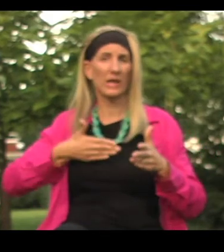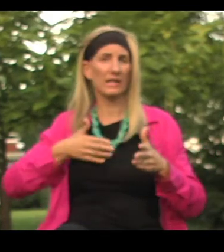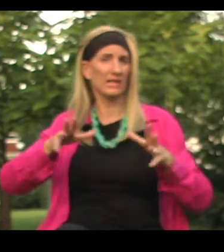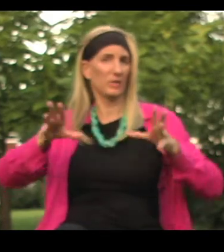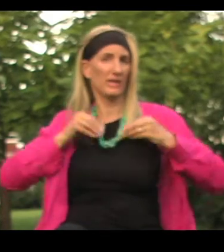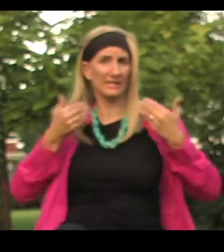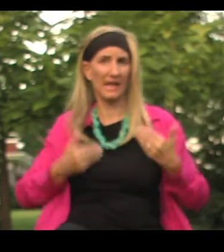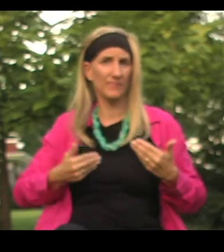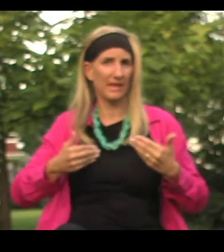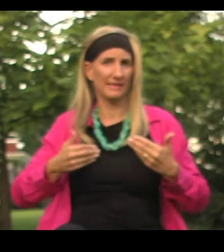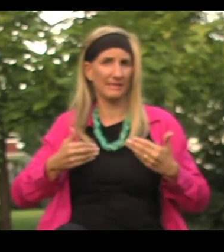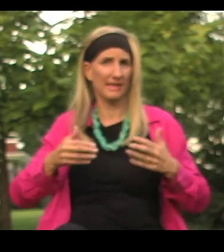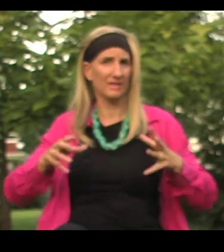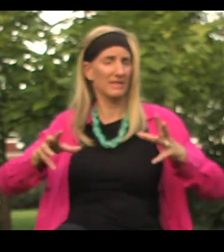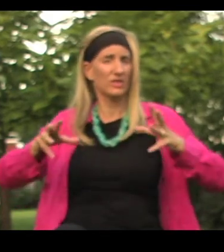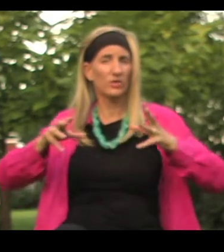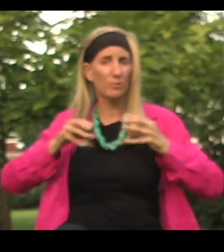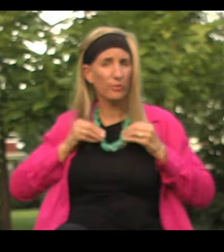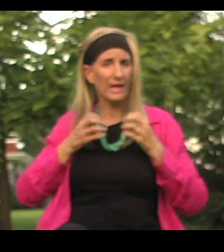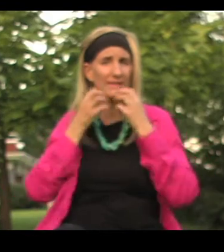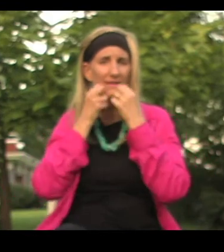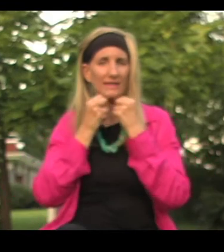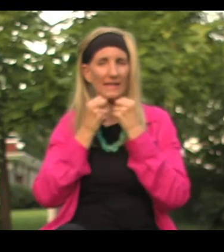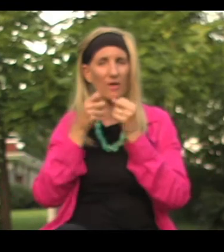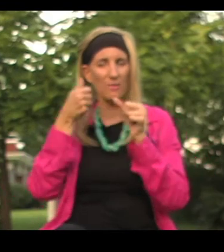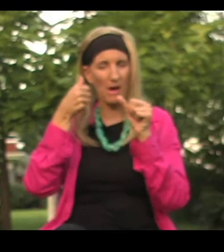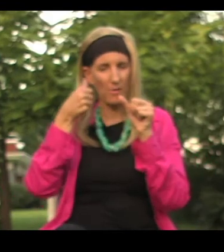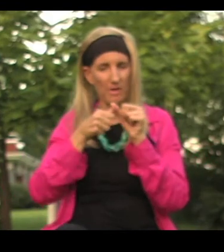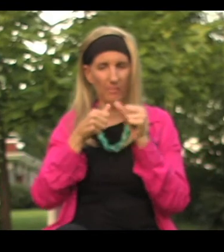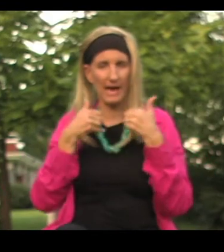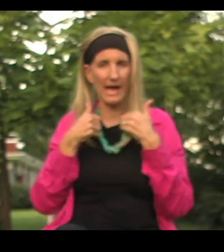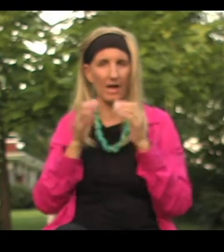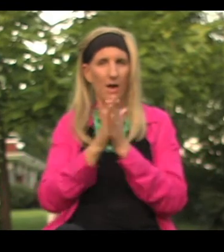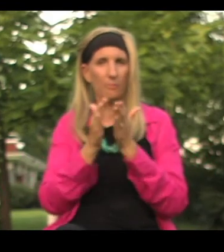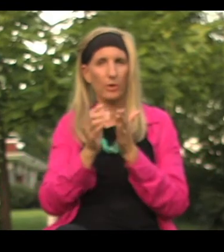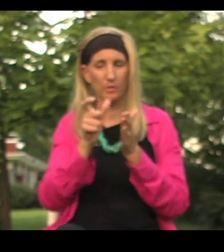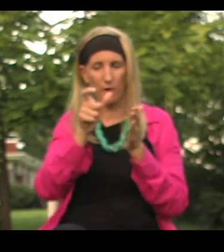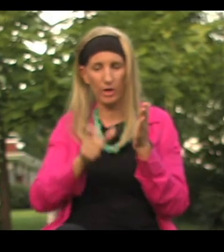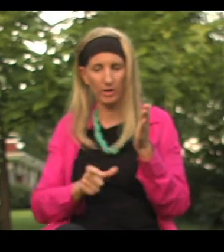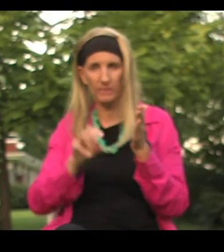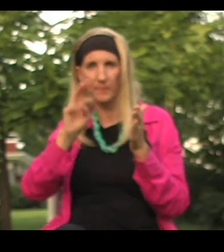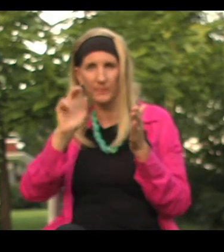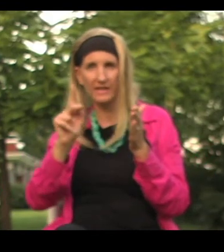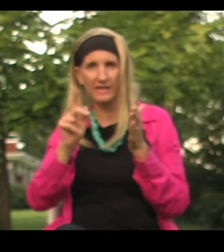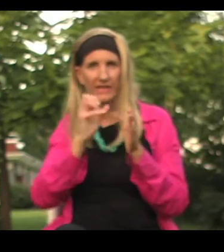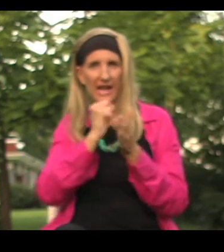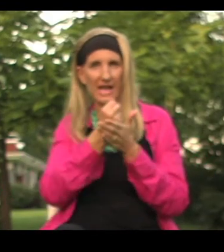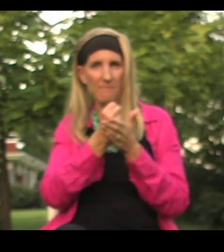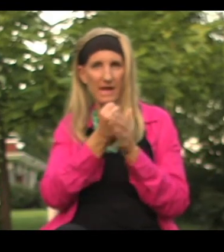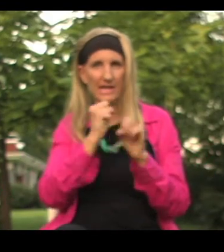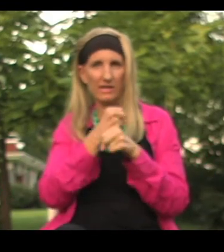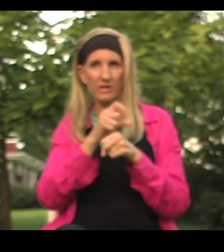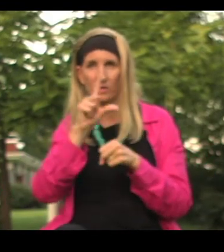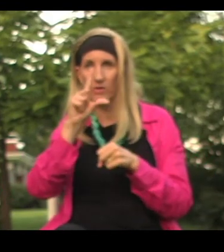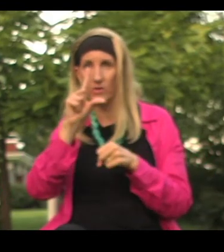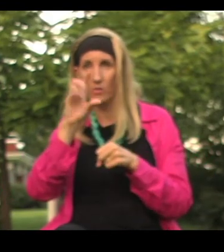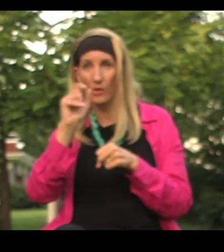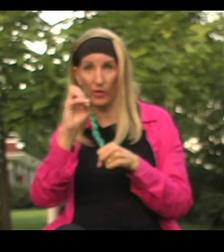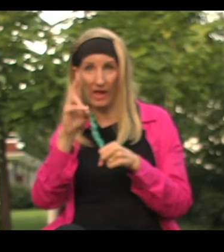willing to accept us and to embrace us. And I remember I had a bookmark that I had made with leather,